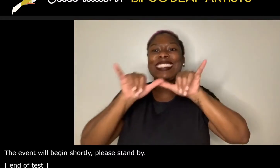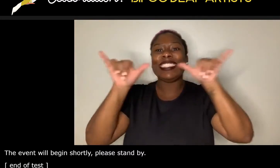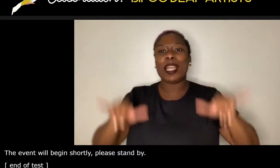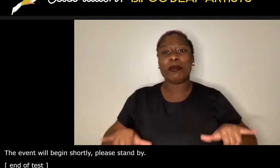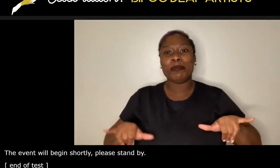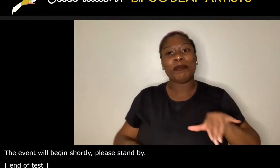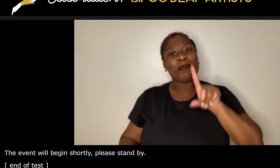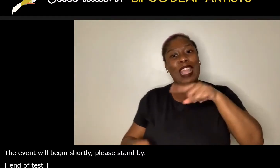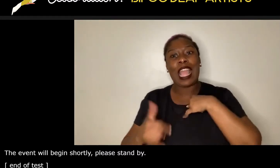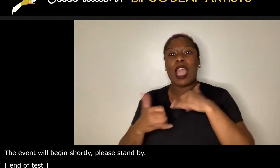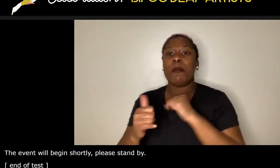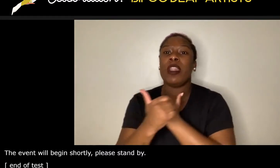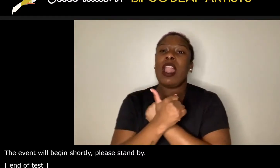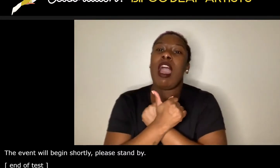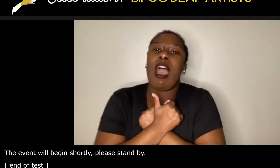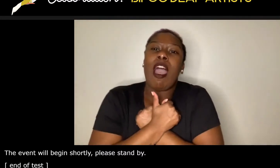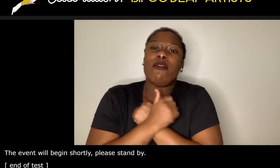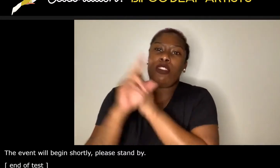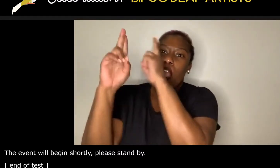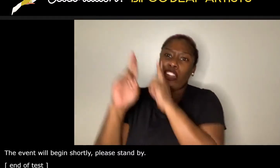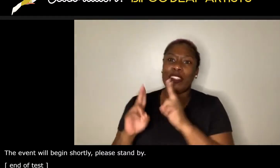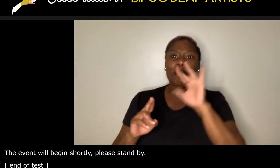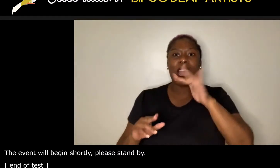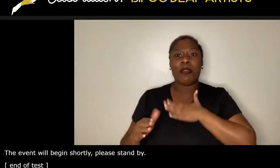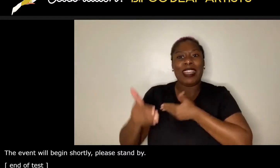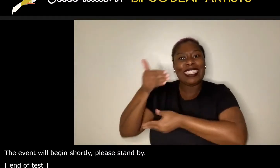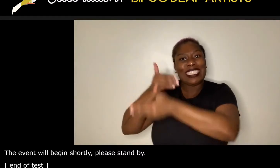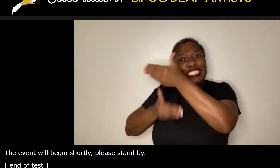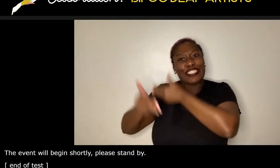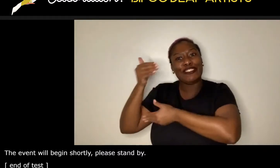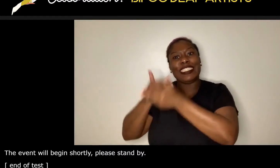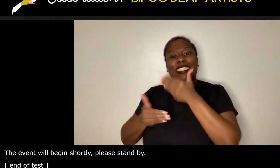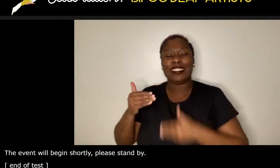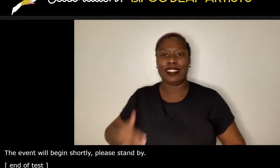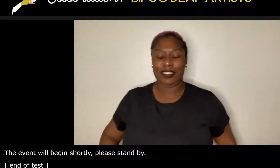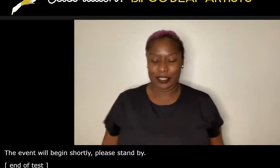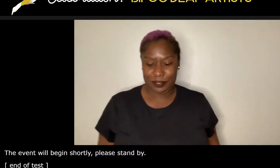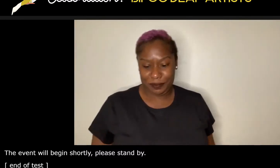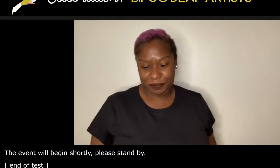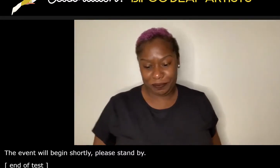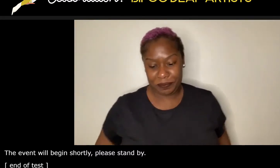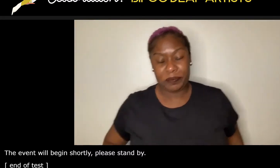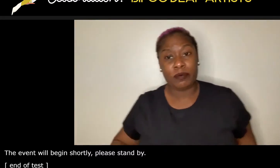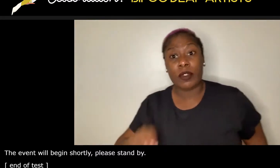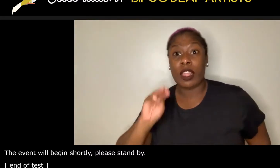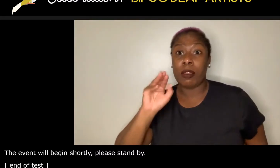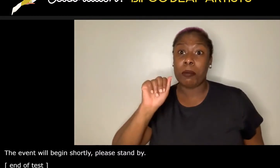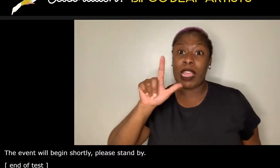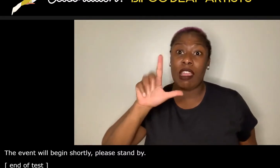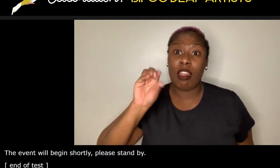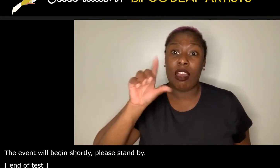ignored by the system, but I'm loved and honored by my ancestors.